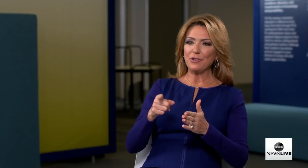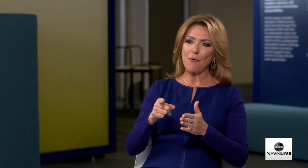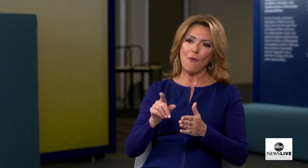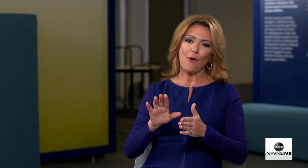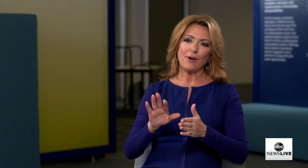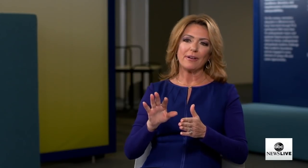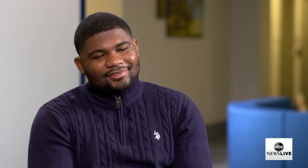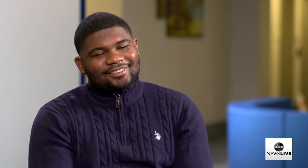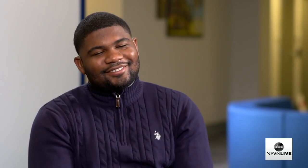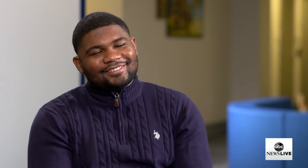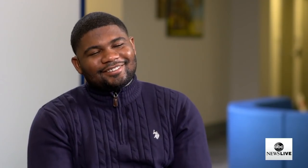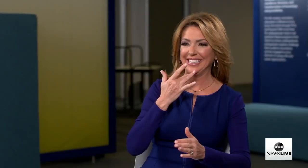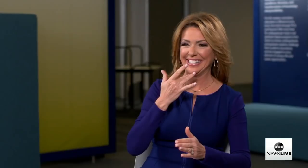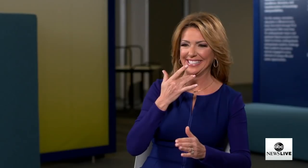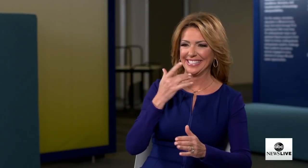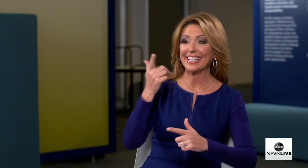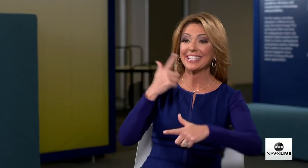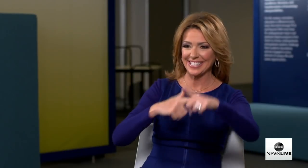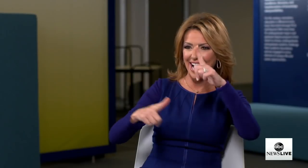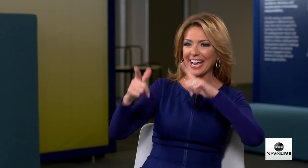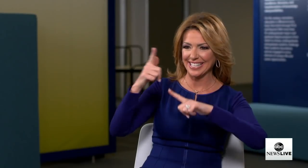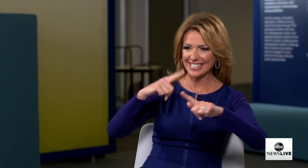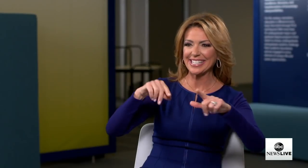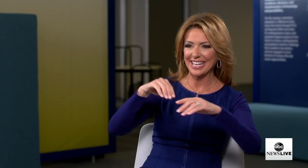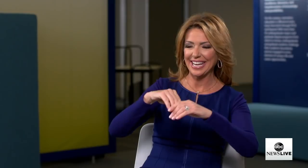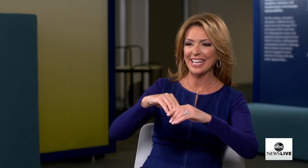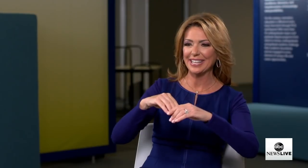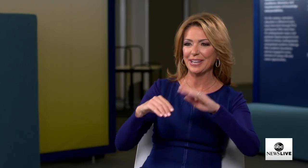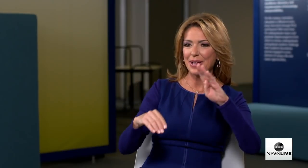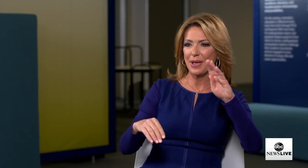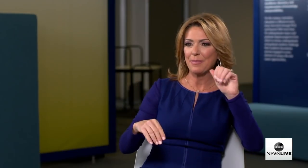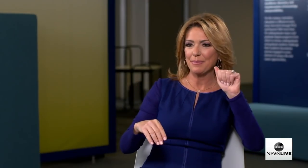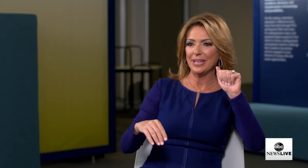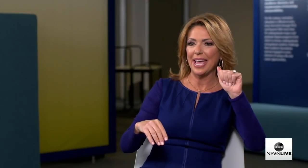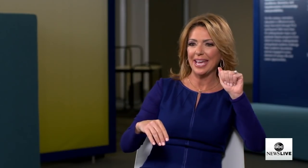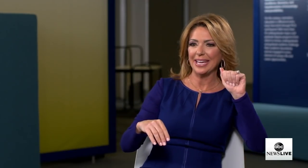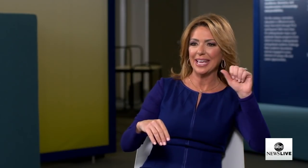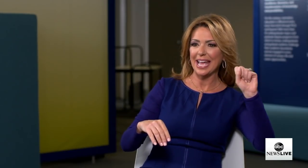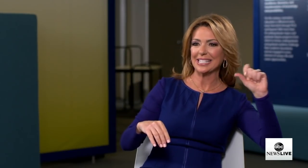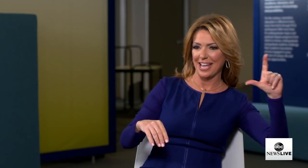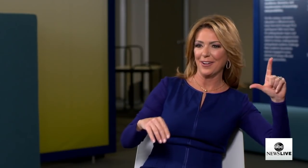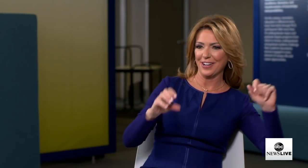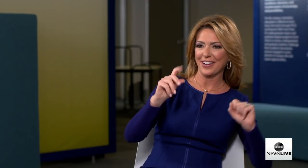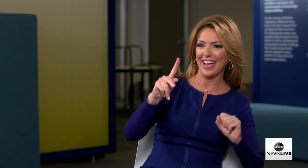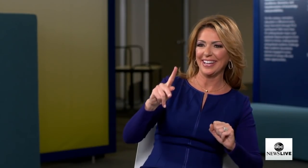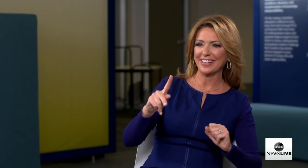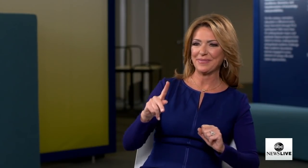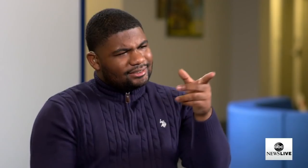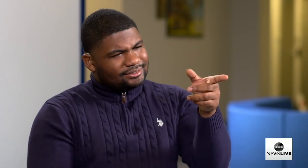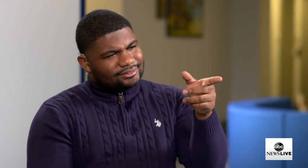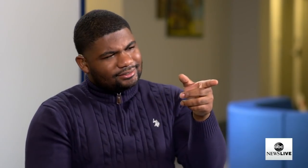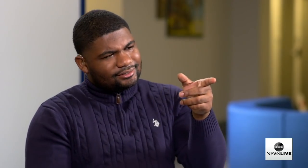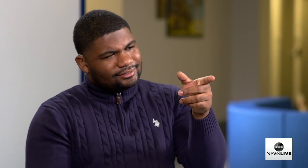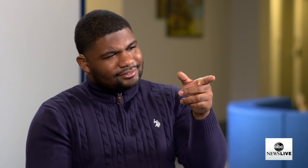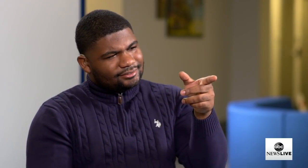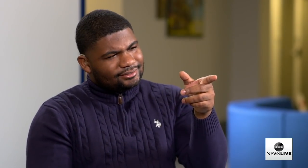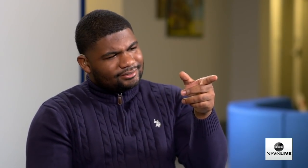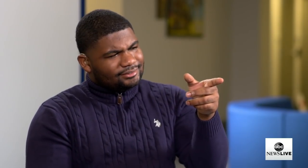your favorite signs in BASL, okay? You can say, that's nice.